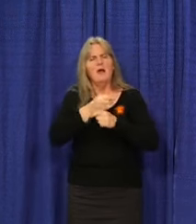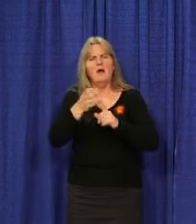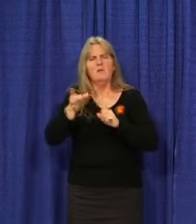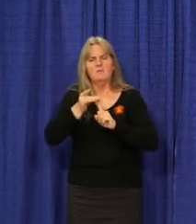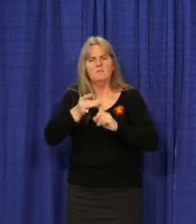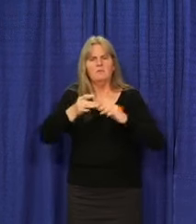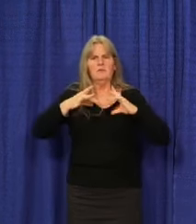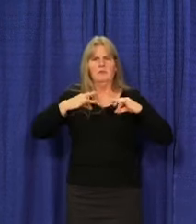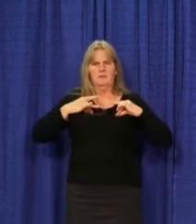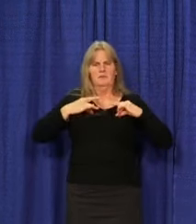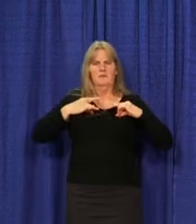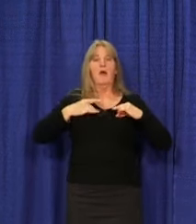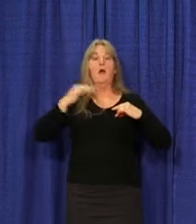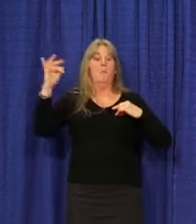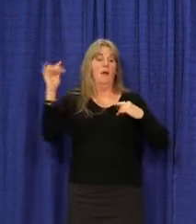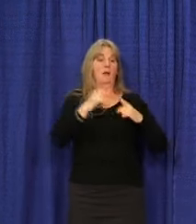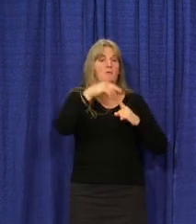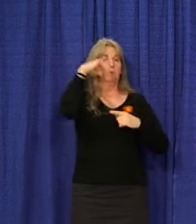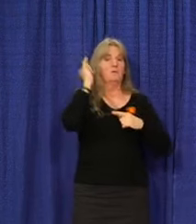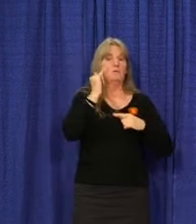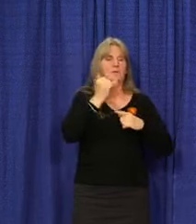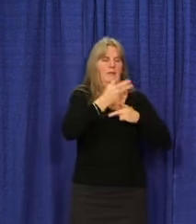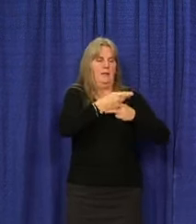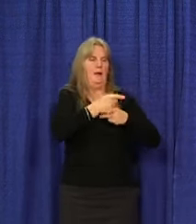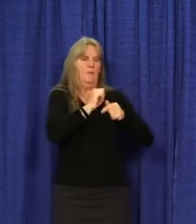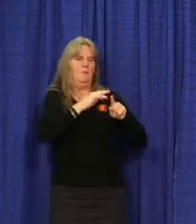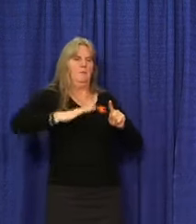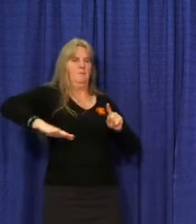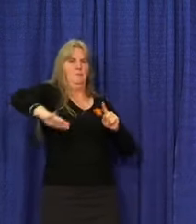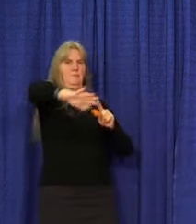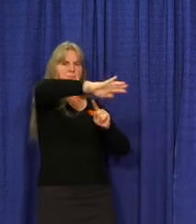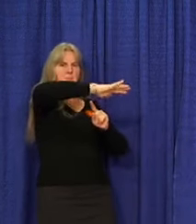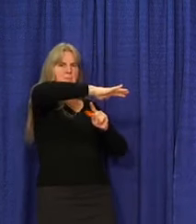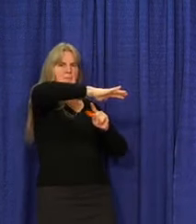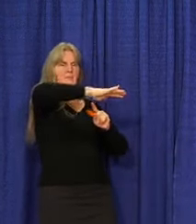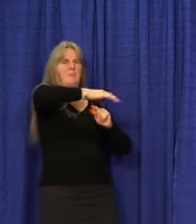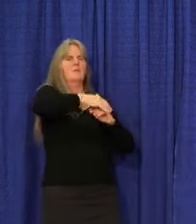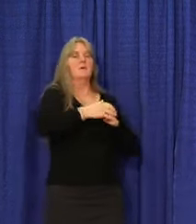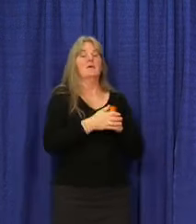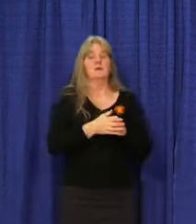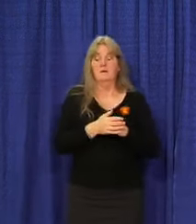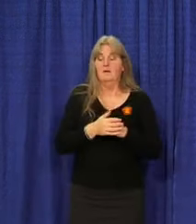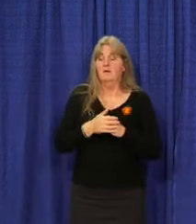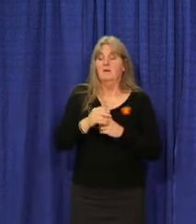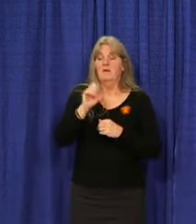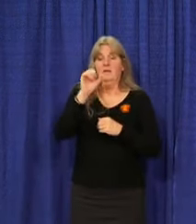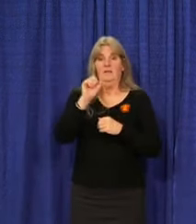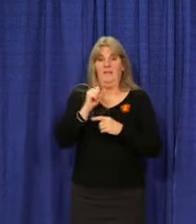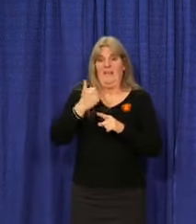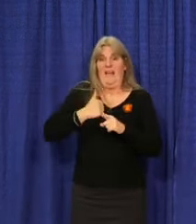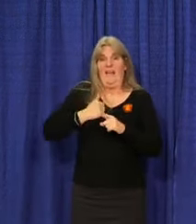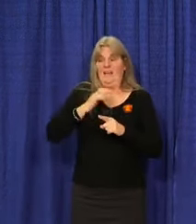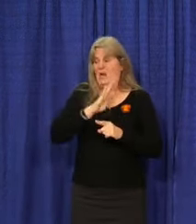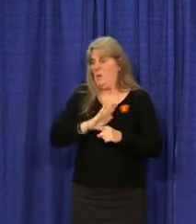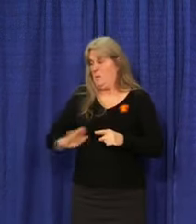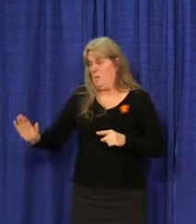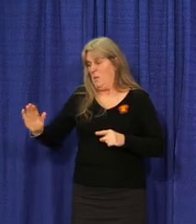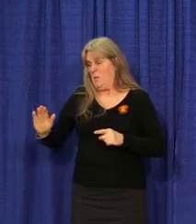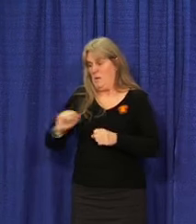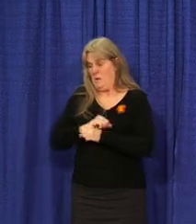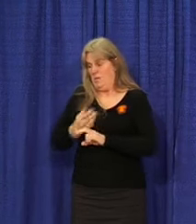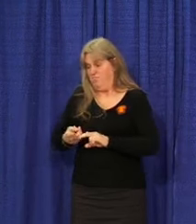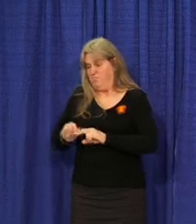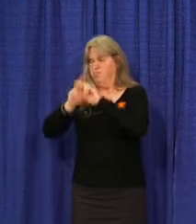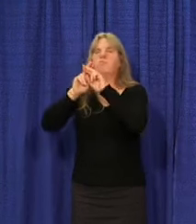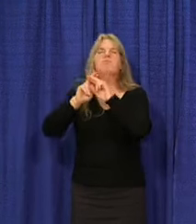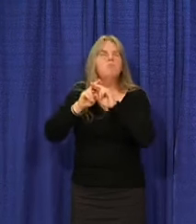others when you come back. With the recent surges of COVID activity down south, it's even more important than ever to